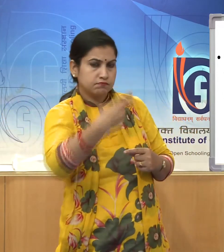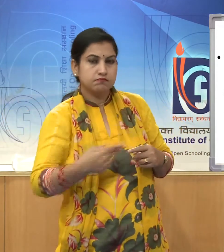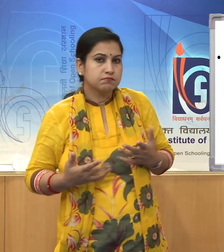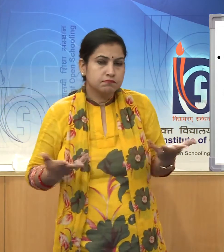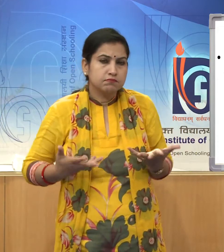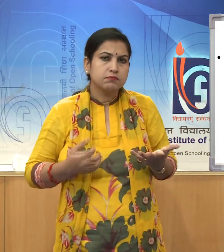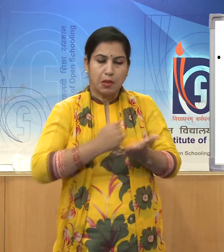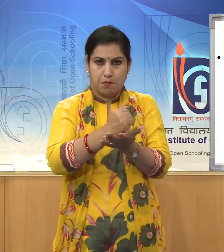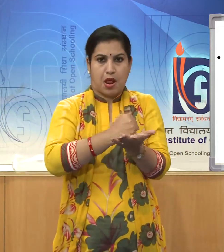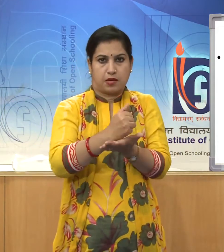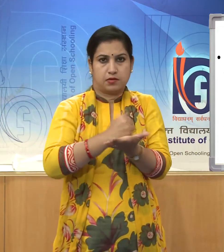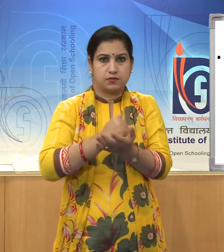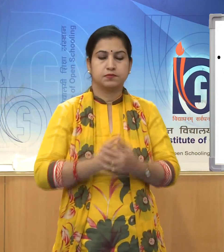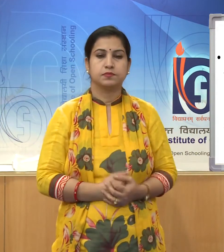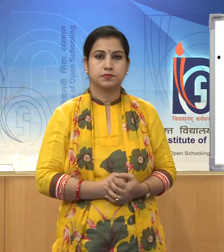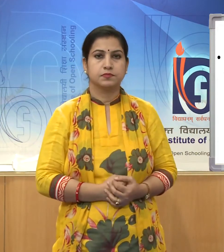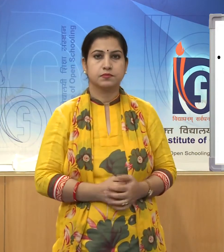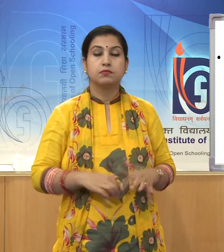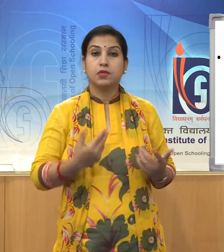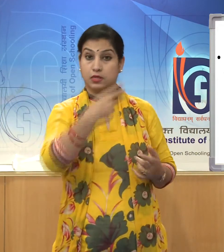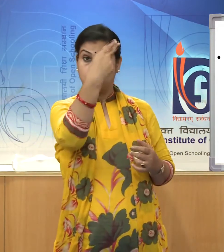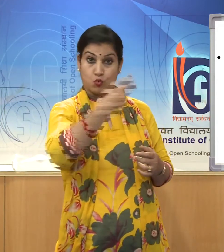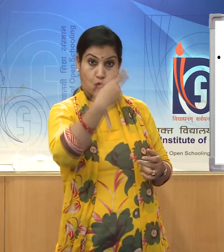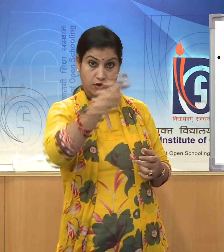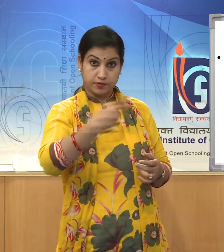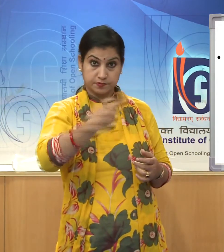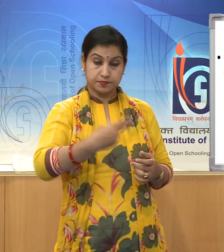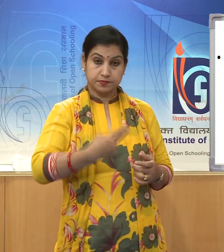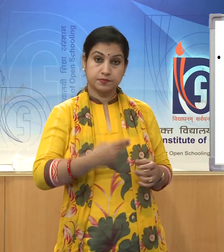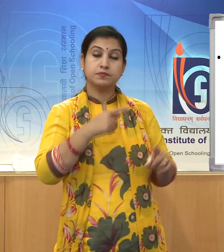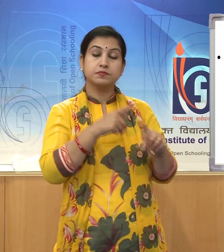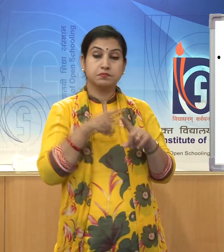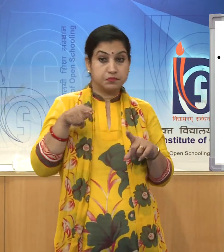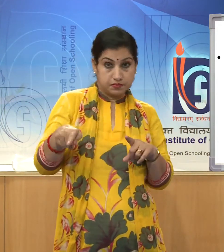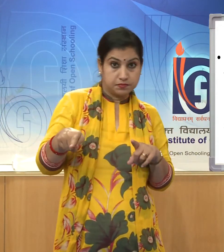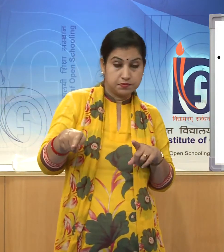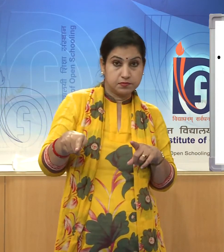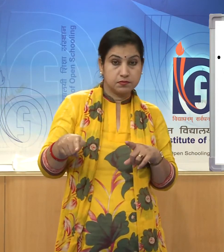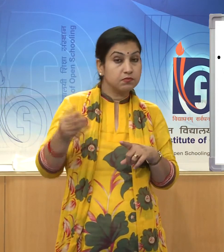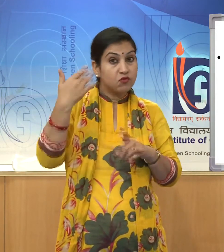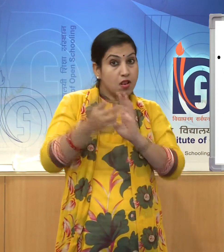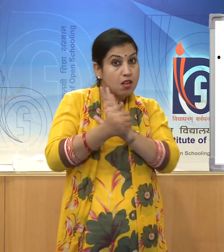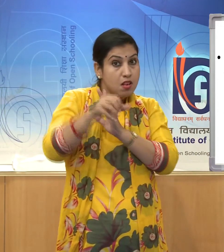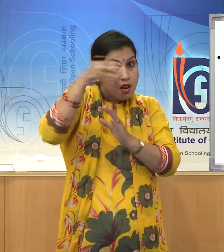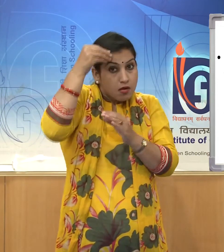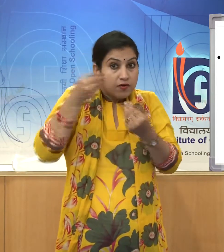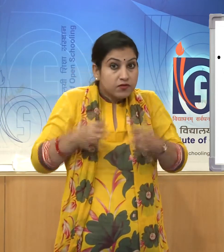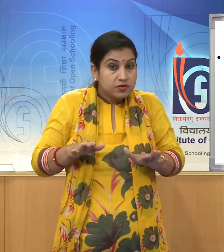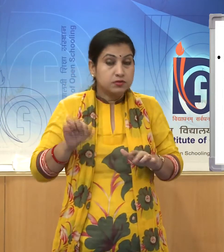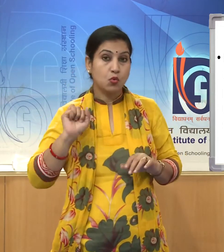with his practice of drawing, which he had mastered in